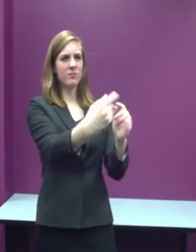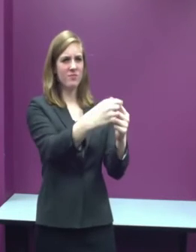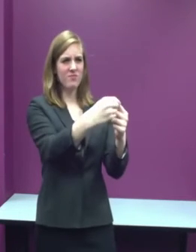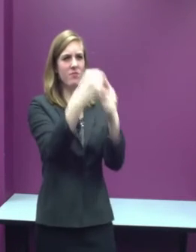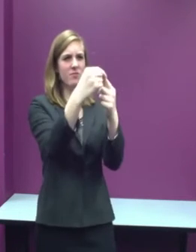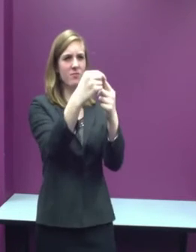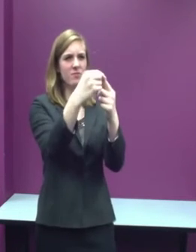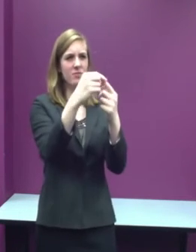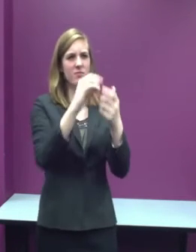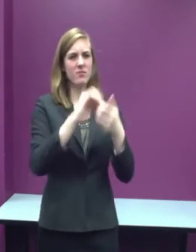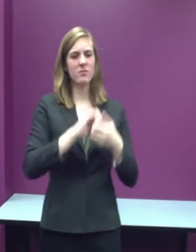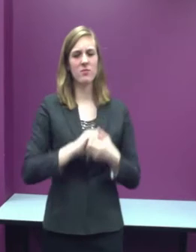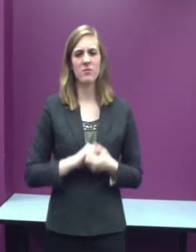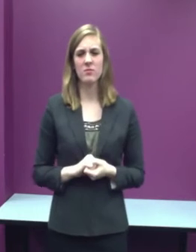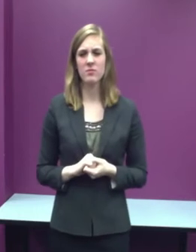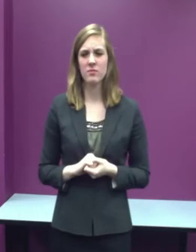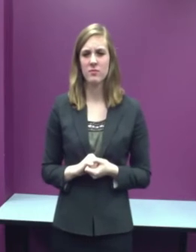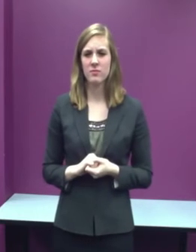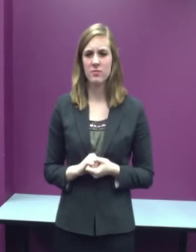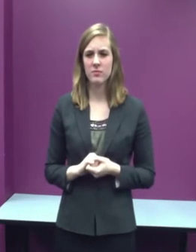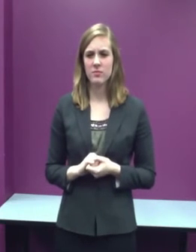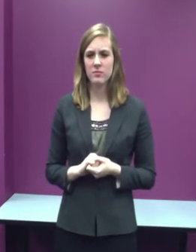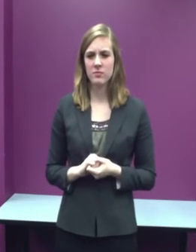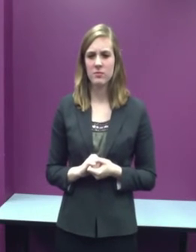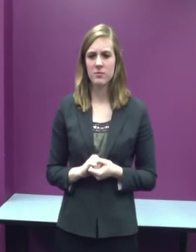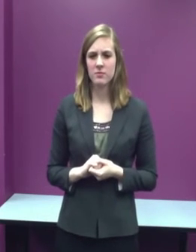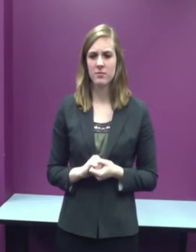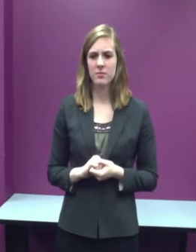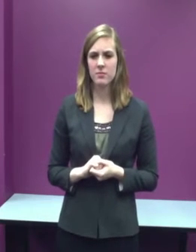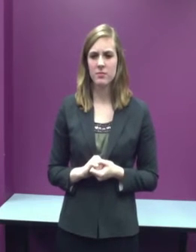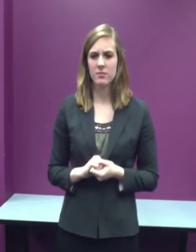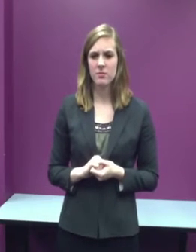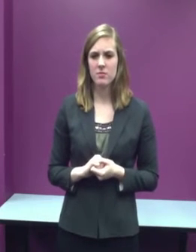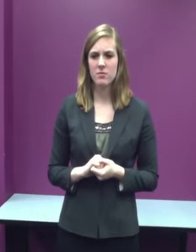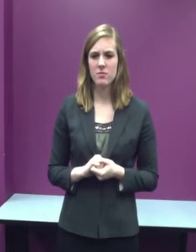In this vast grassland, Lewis discovered new species, including